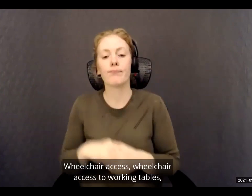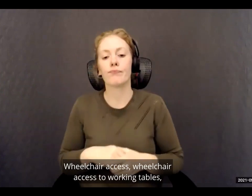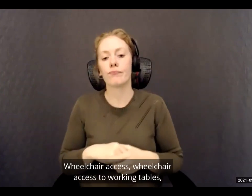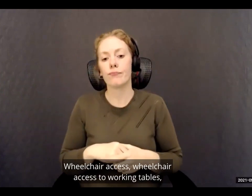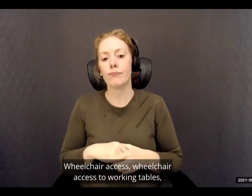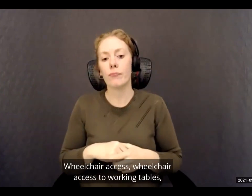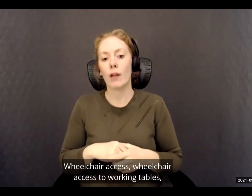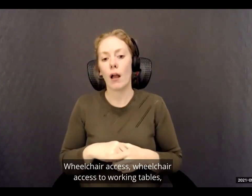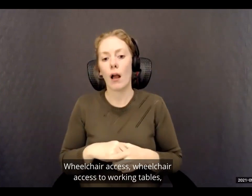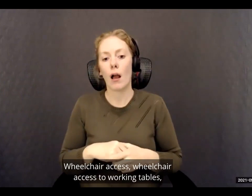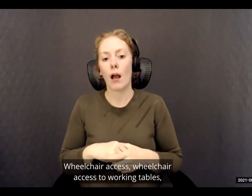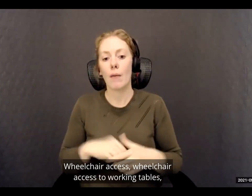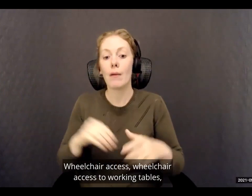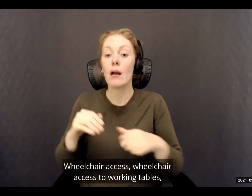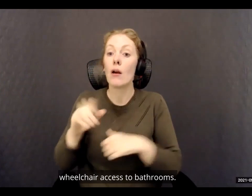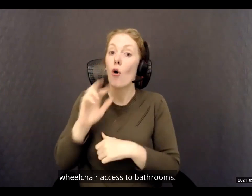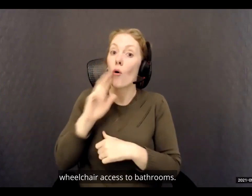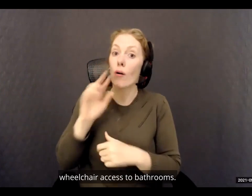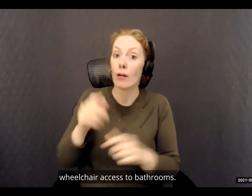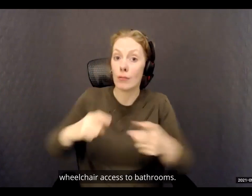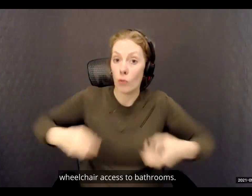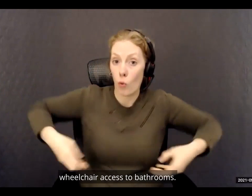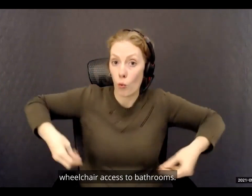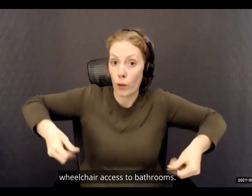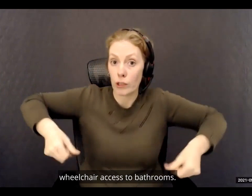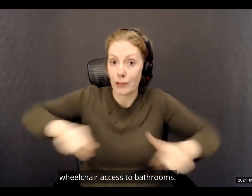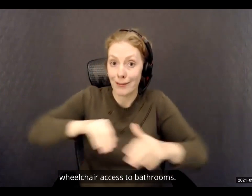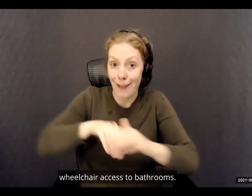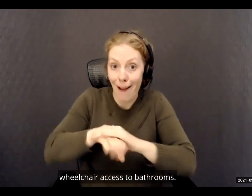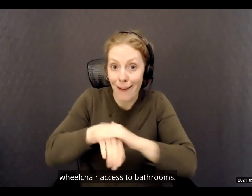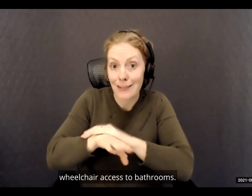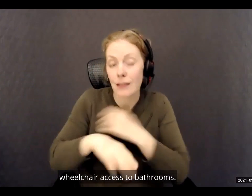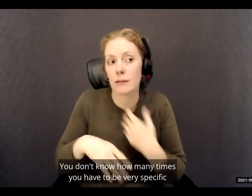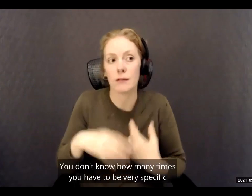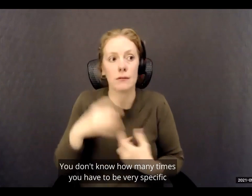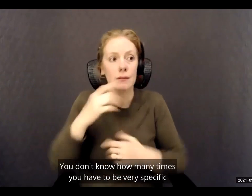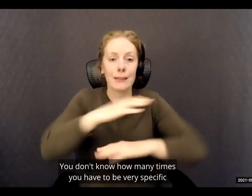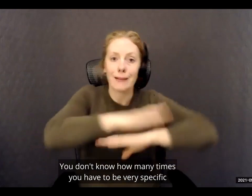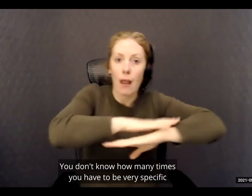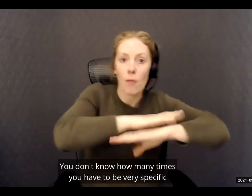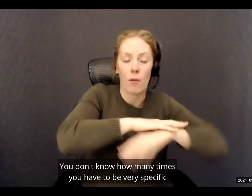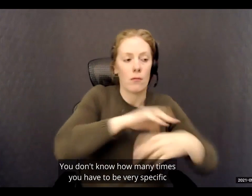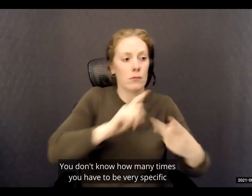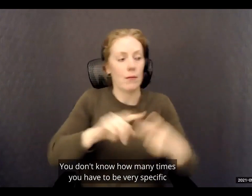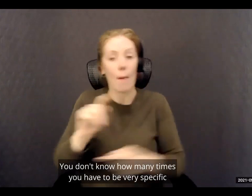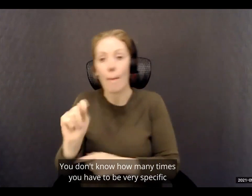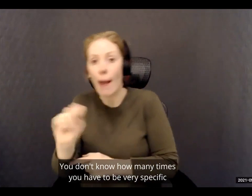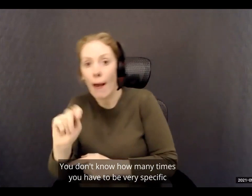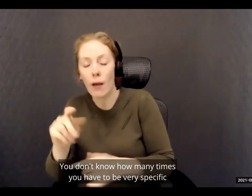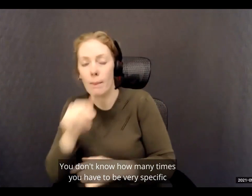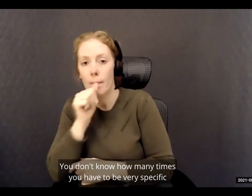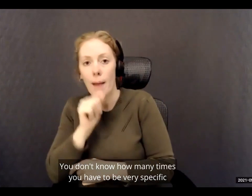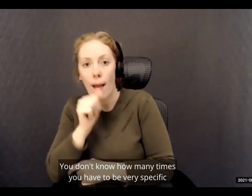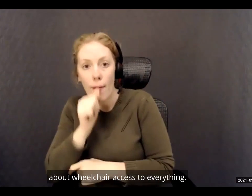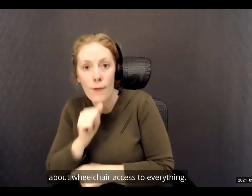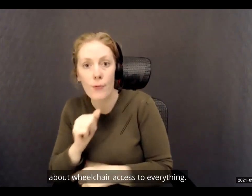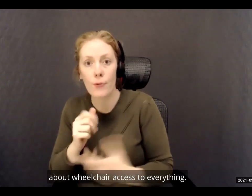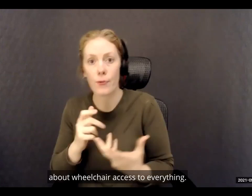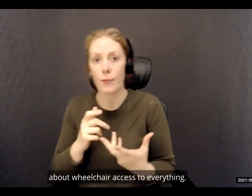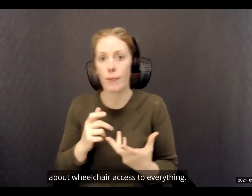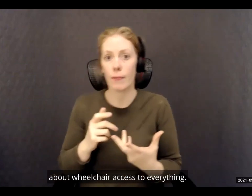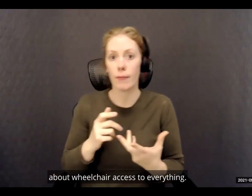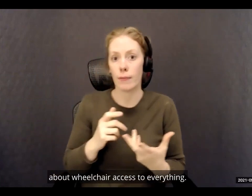Wheelchair access to working tables, wheelchair access to bathrooms. You don't know how many times you have to be very specific